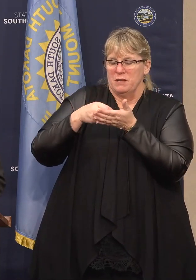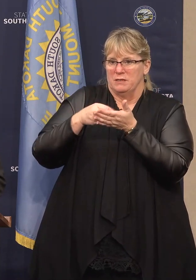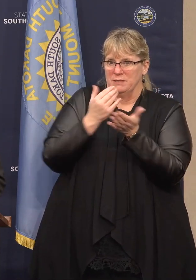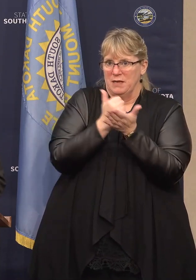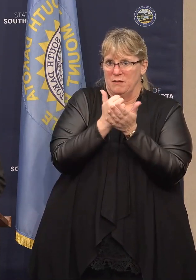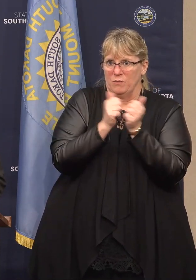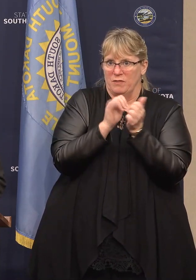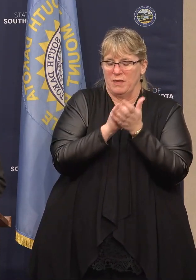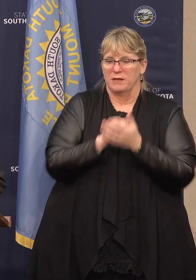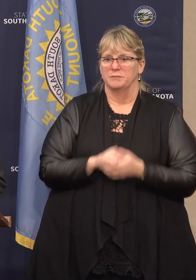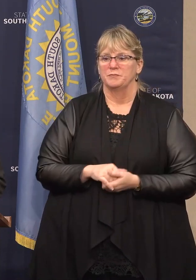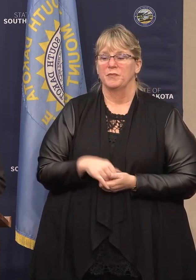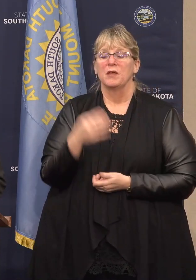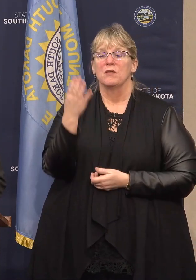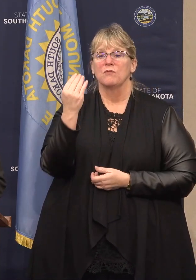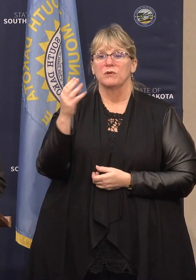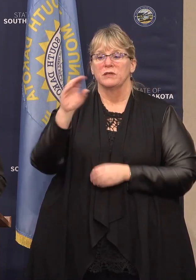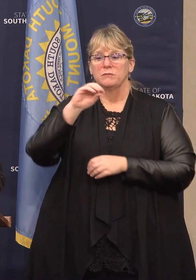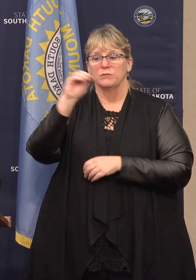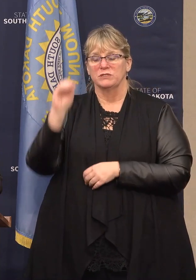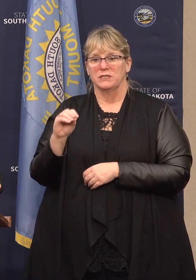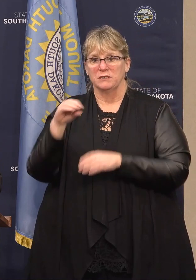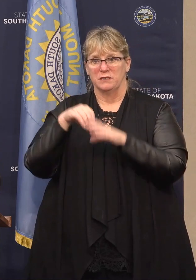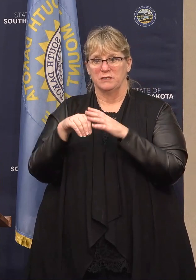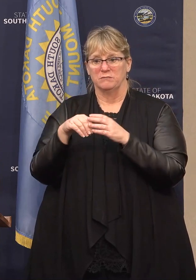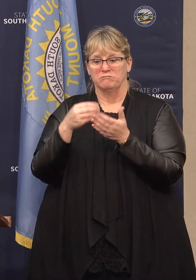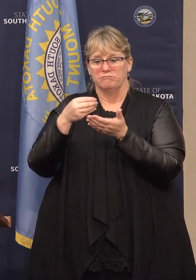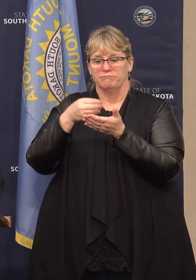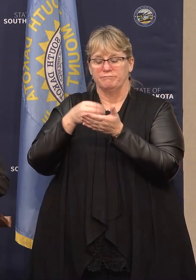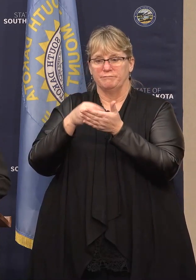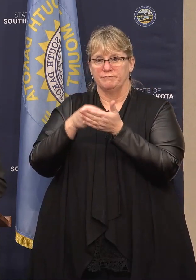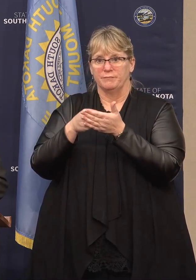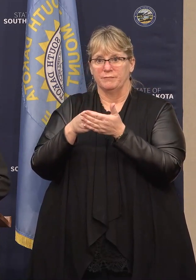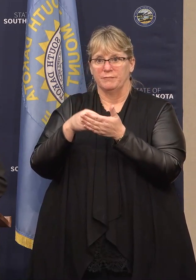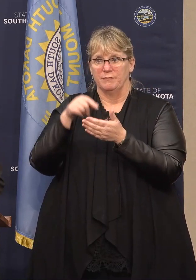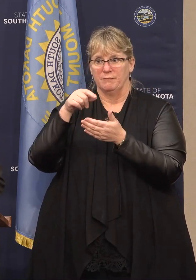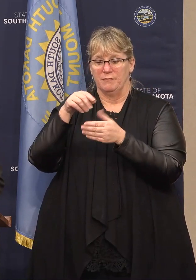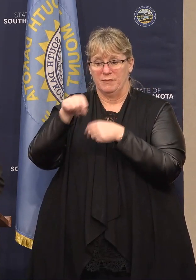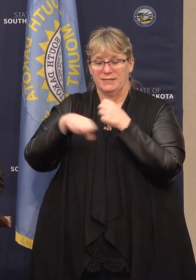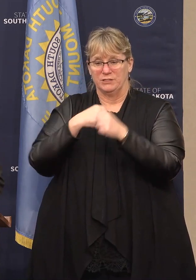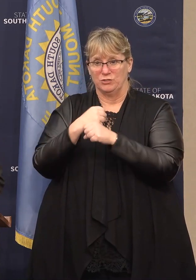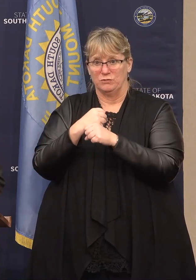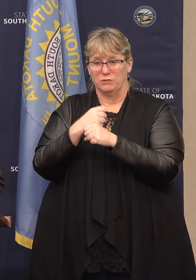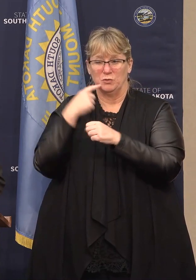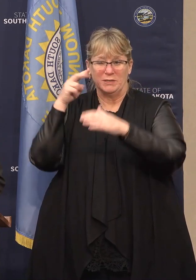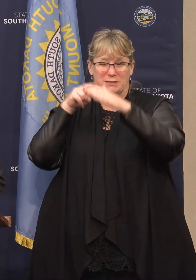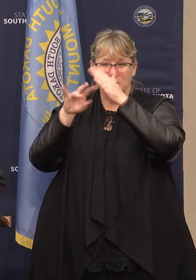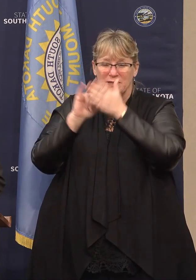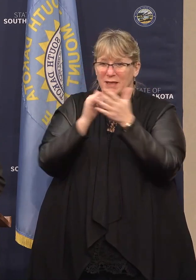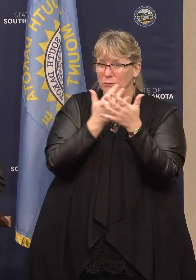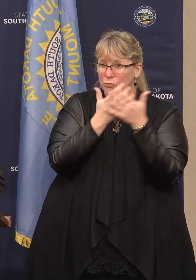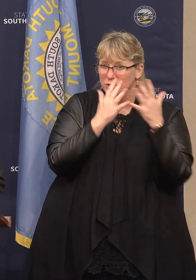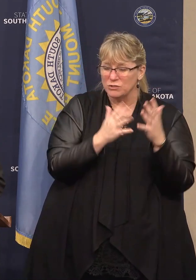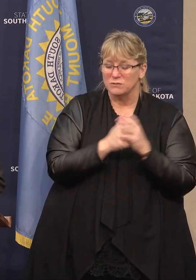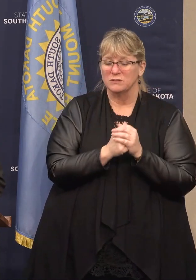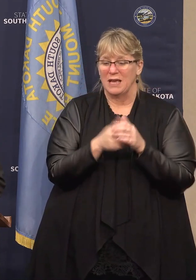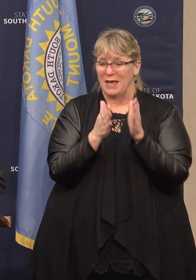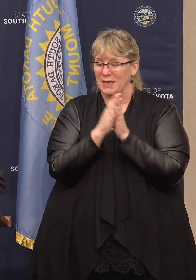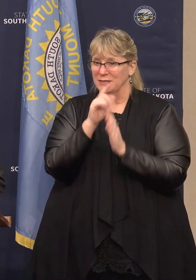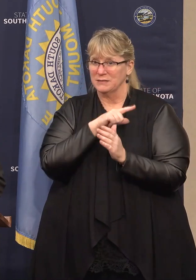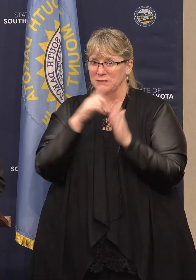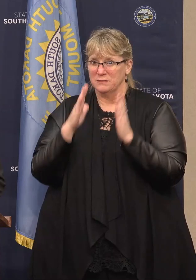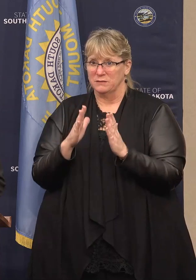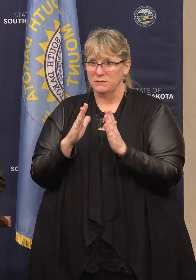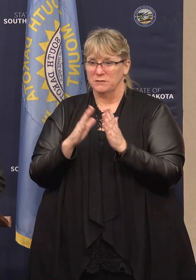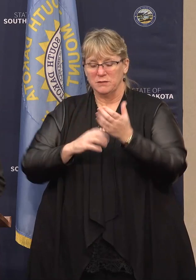I put 14% into reserves this year, anticipating the cost of those prisons, asking the legislature to